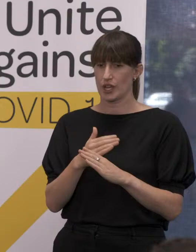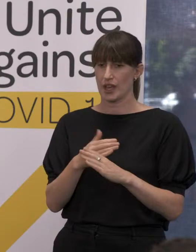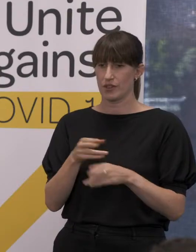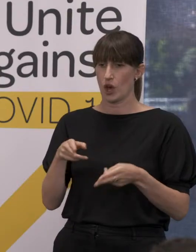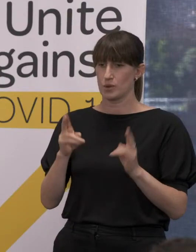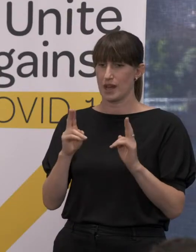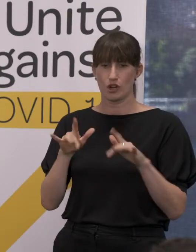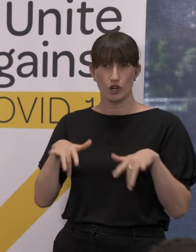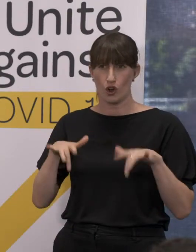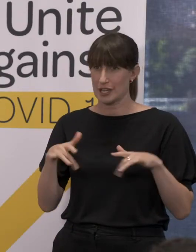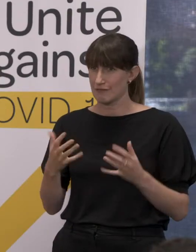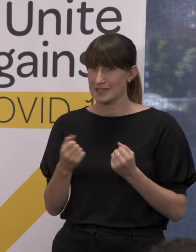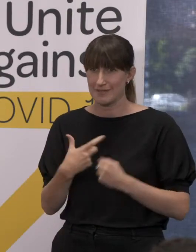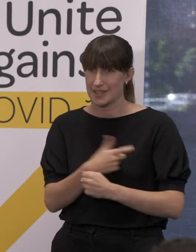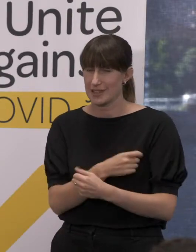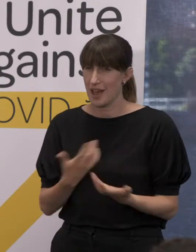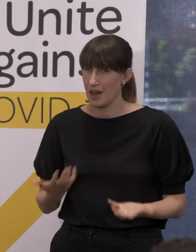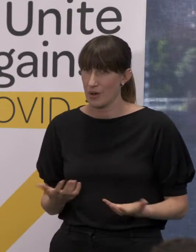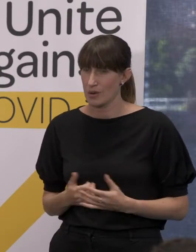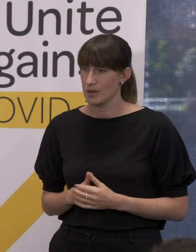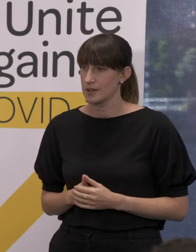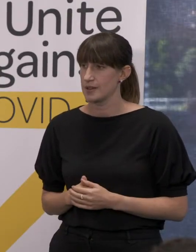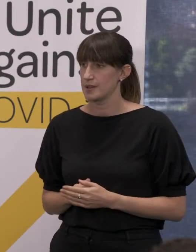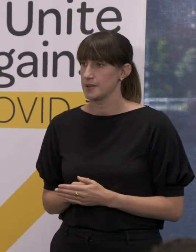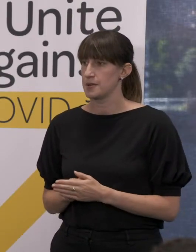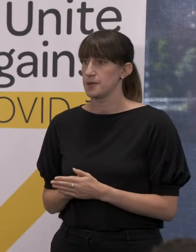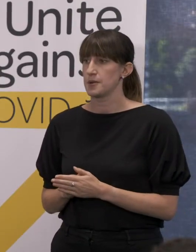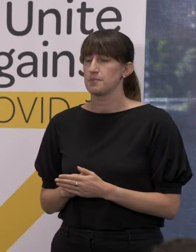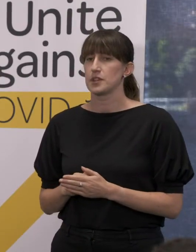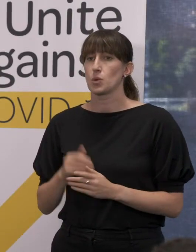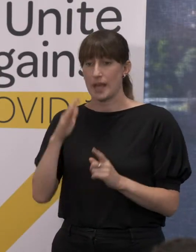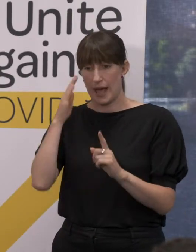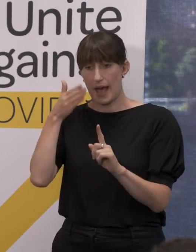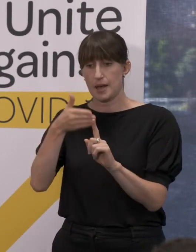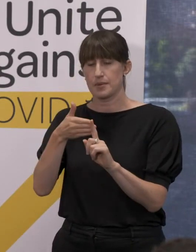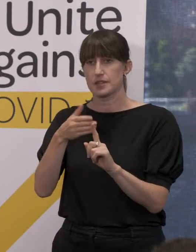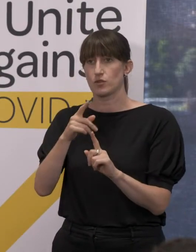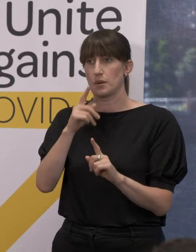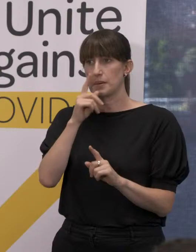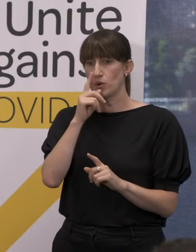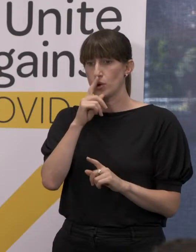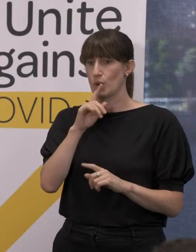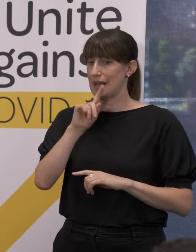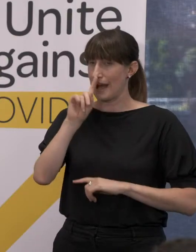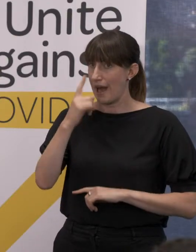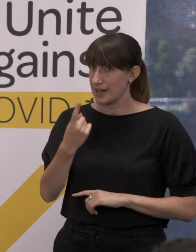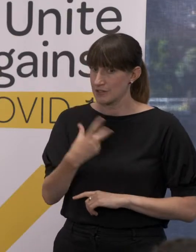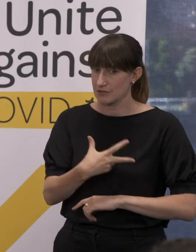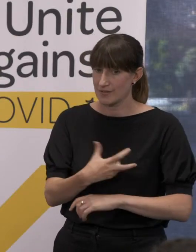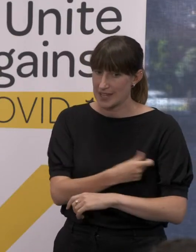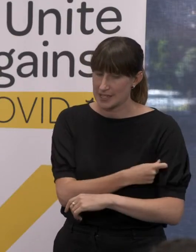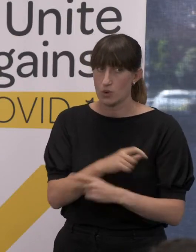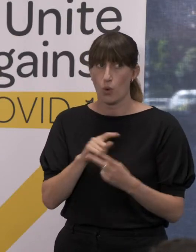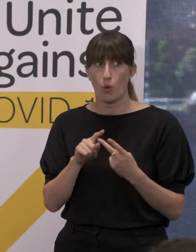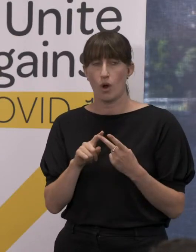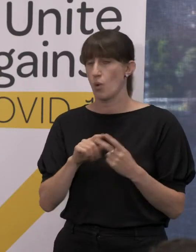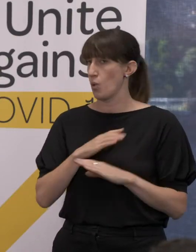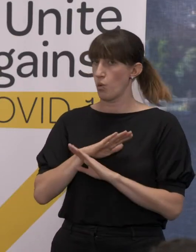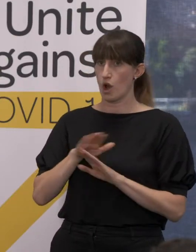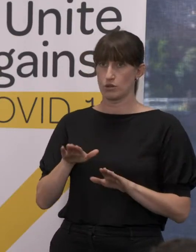for people who can't or won't be vaccinated to have other options and